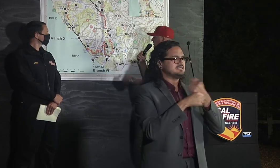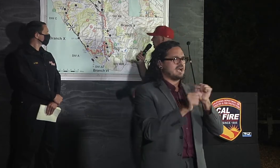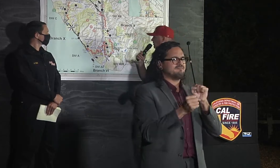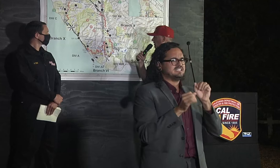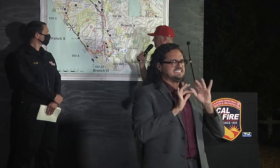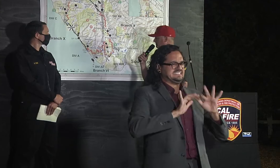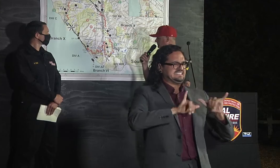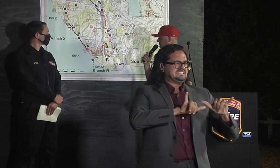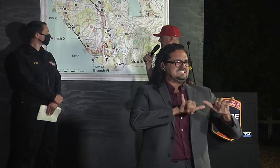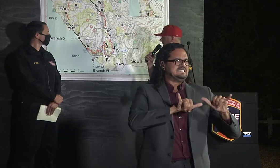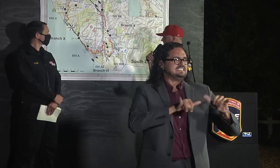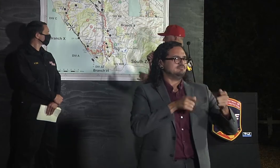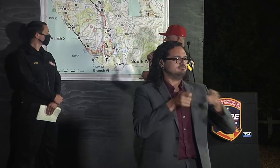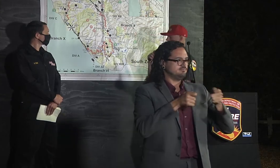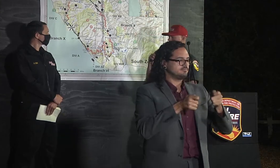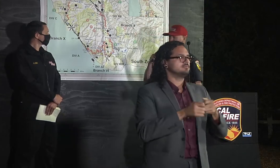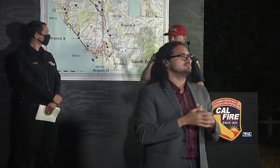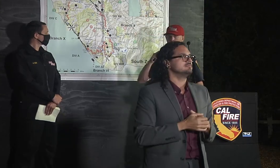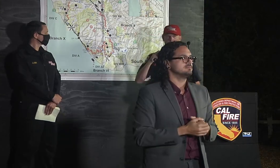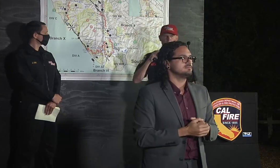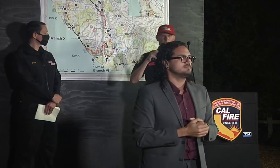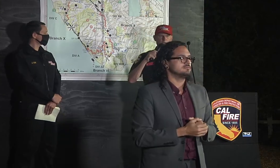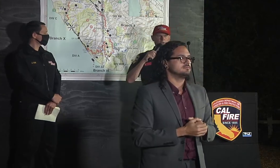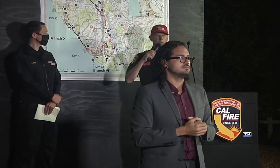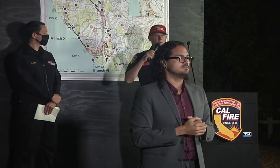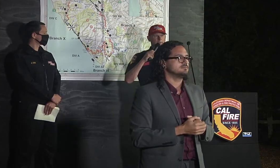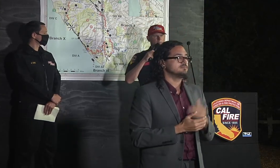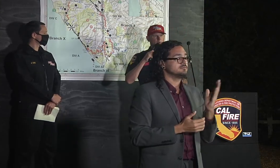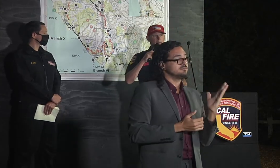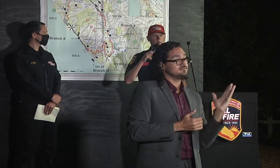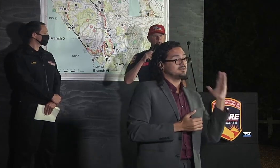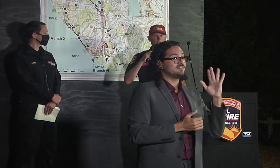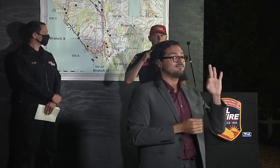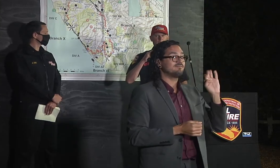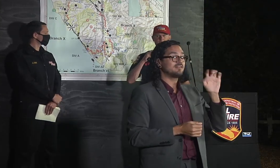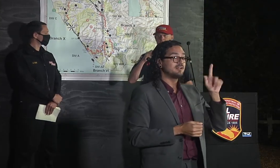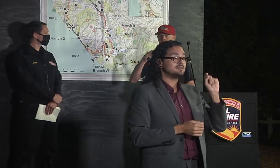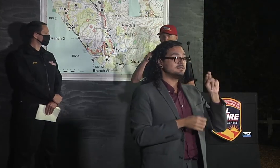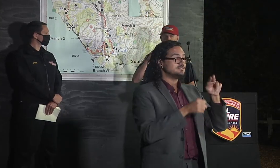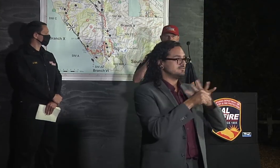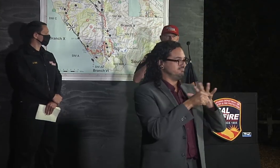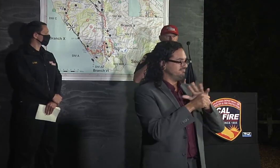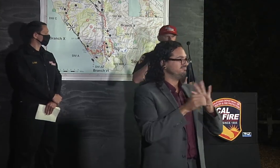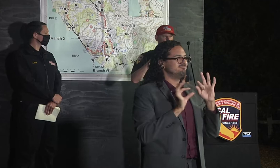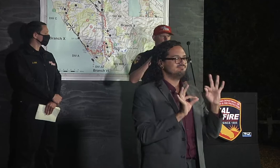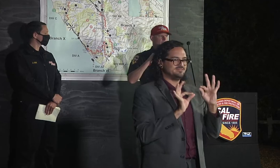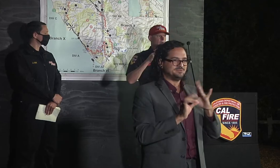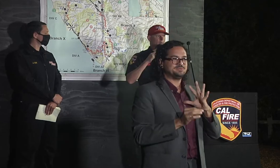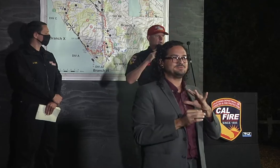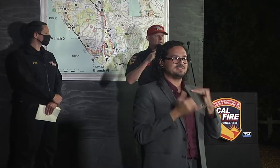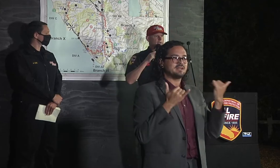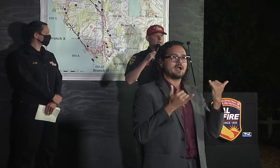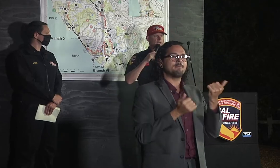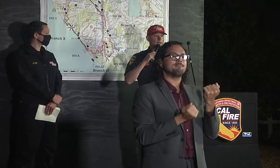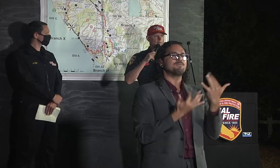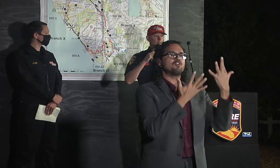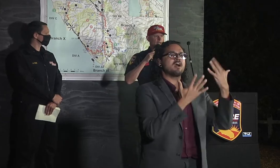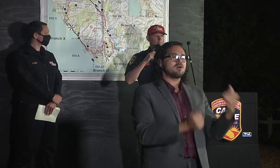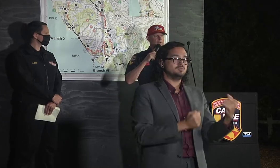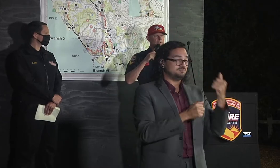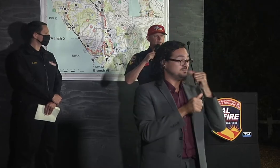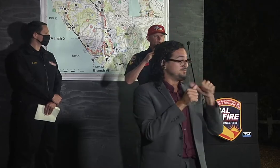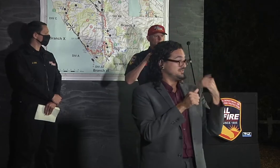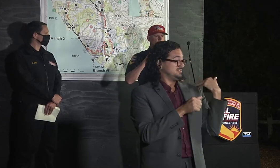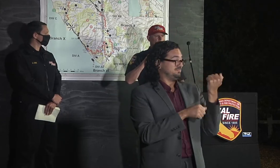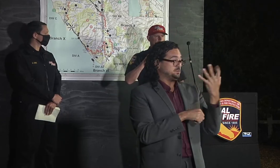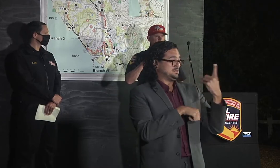the 9 corridor, Felton, the community of Felton's looking really good. We had that burnout operation a couple days ago. That's doing very well. The